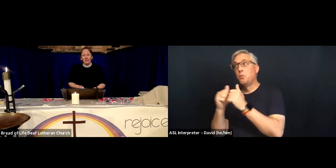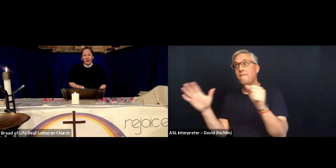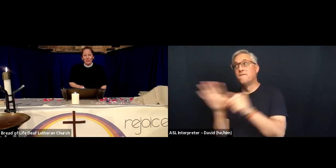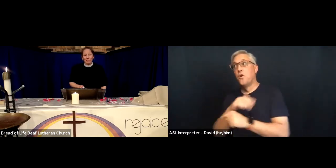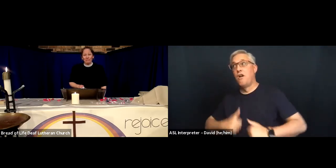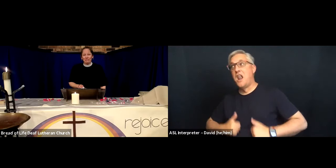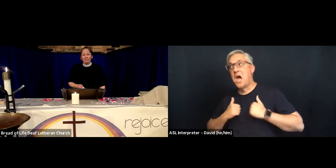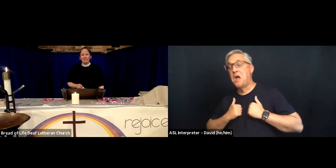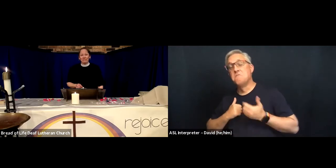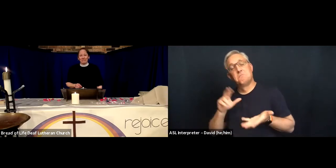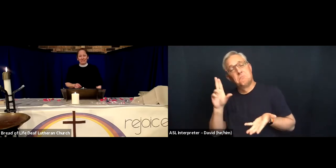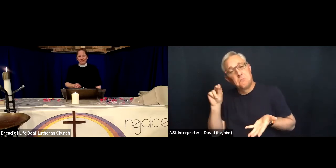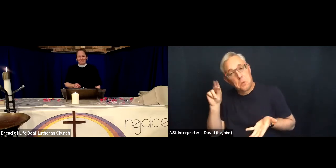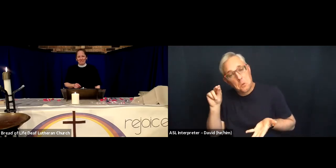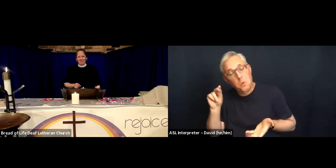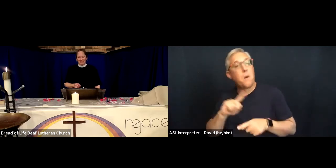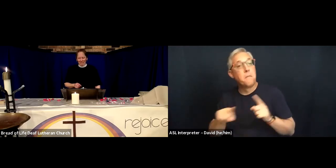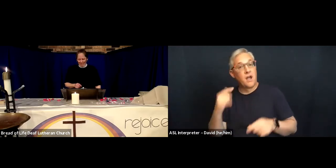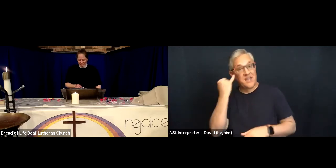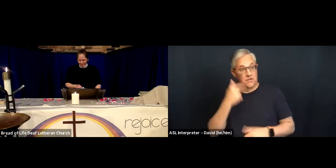we love them.